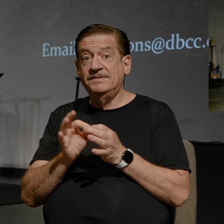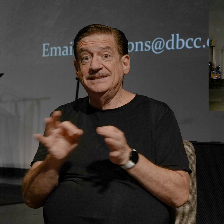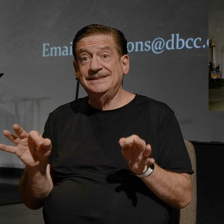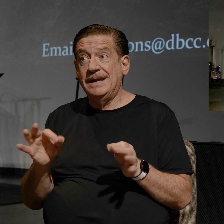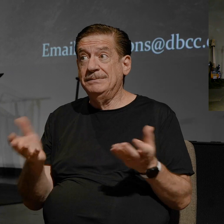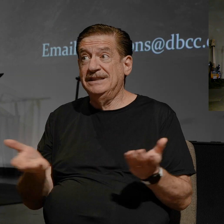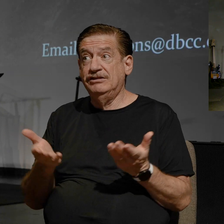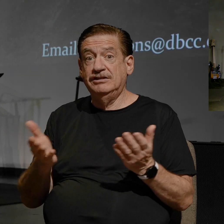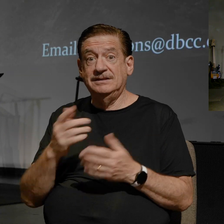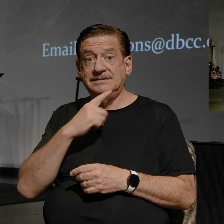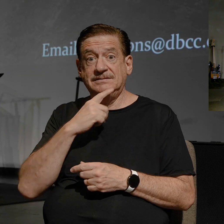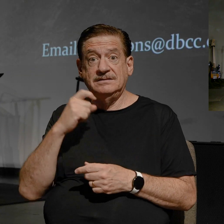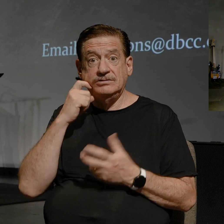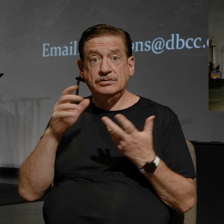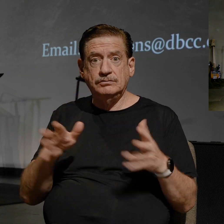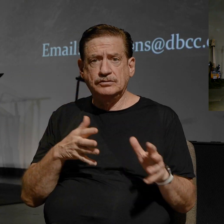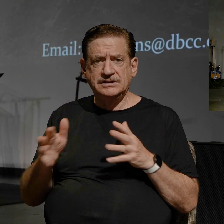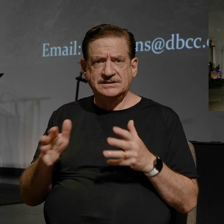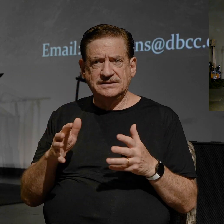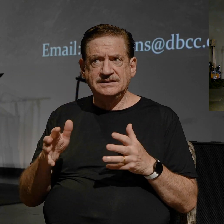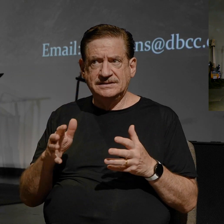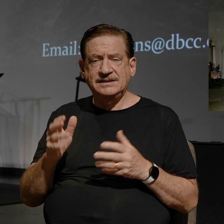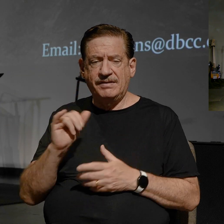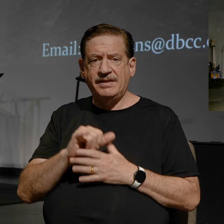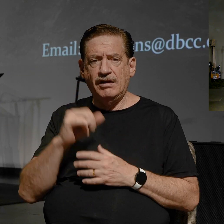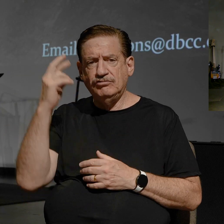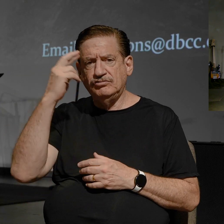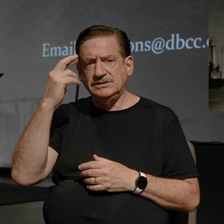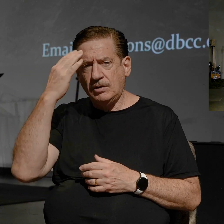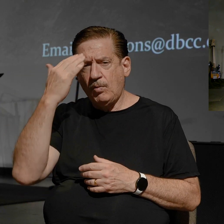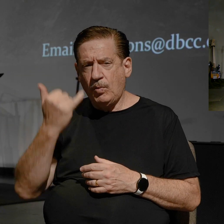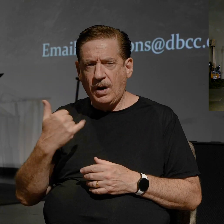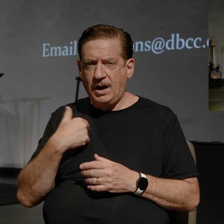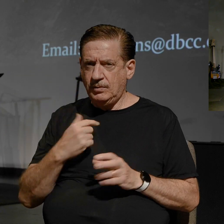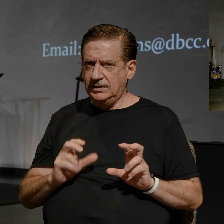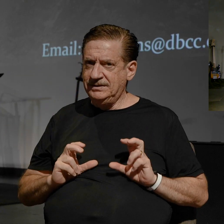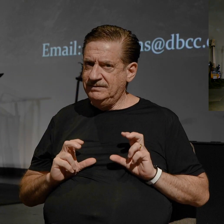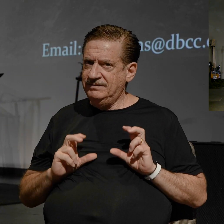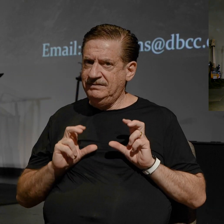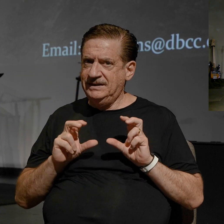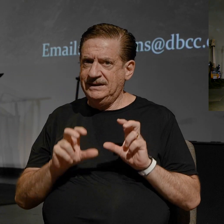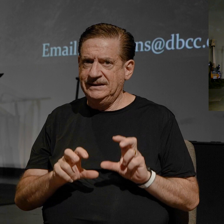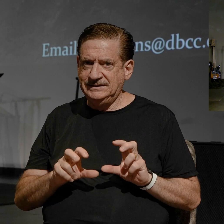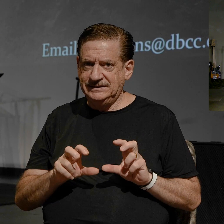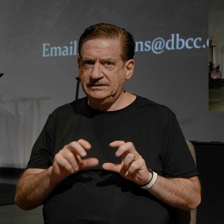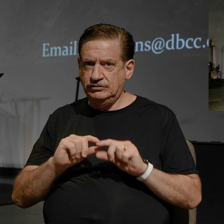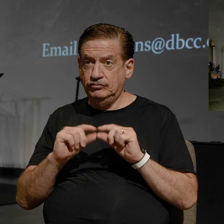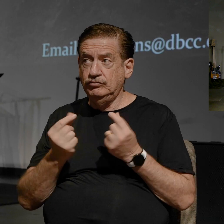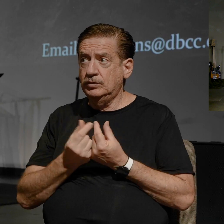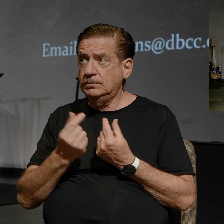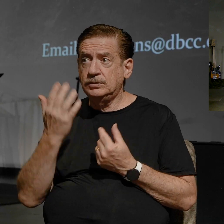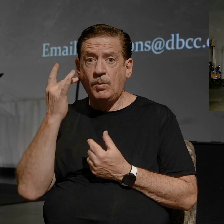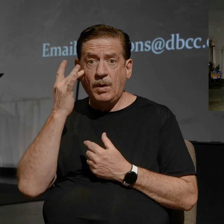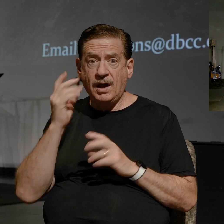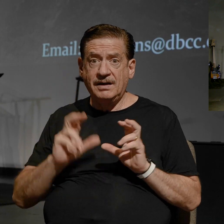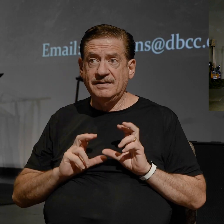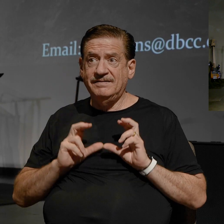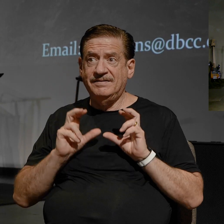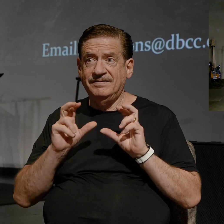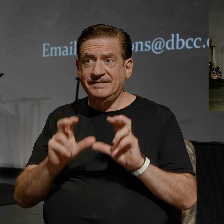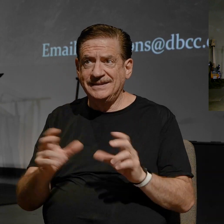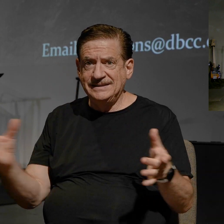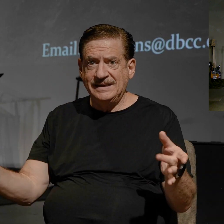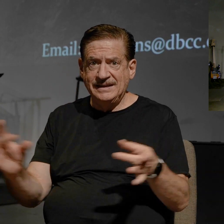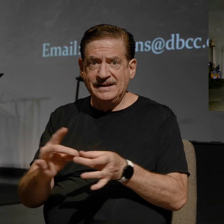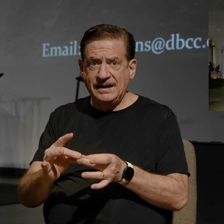Desert Breeze that are our rationale for why we are so invested in groups. We're so invested in connecting you